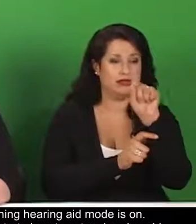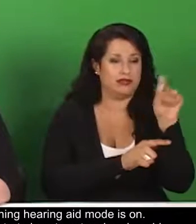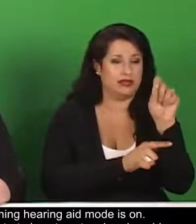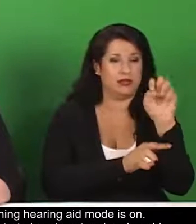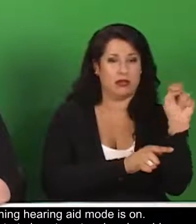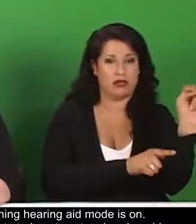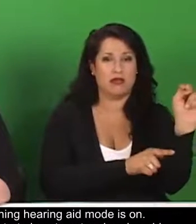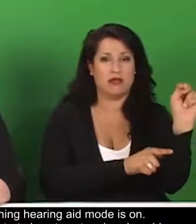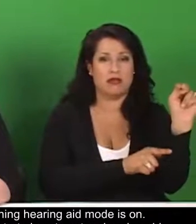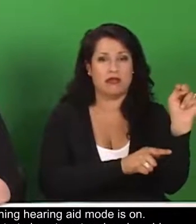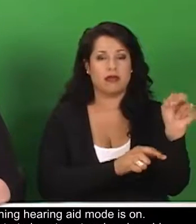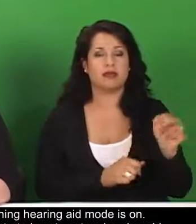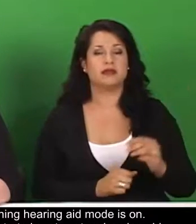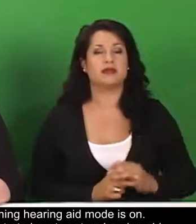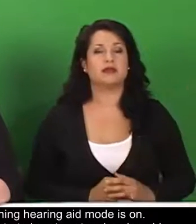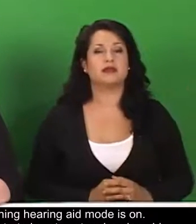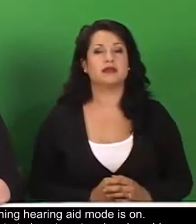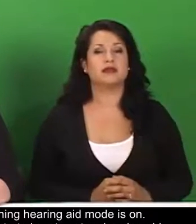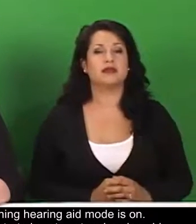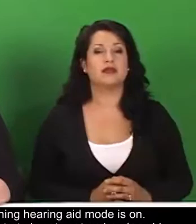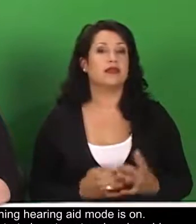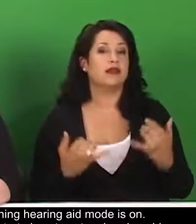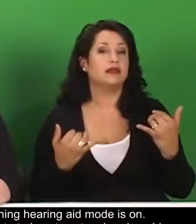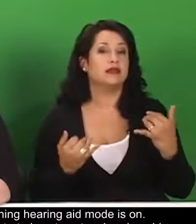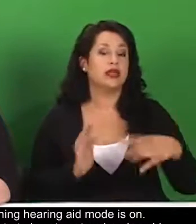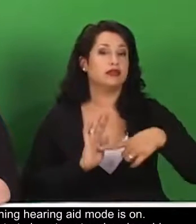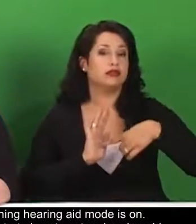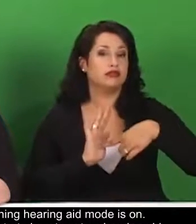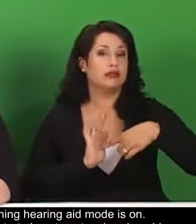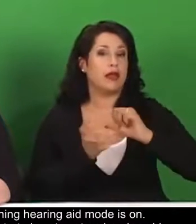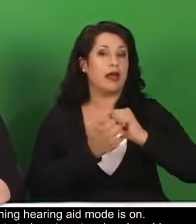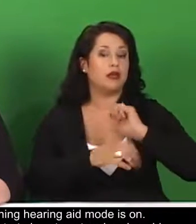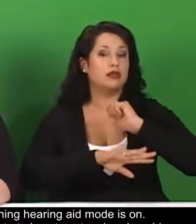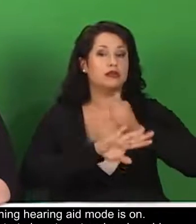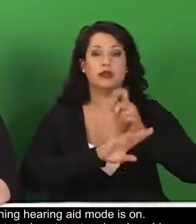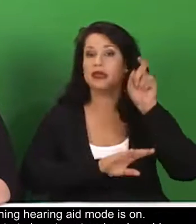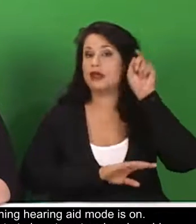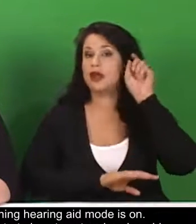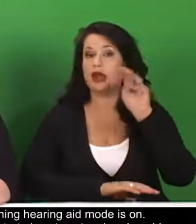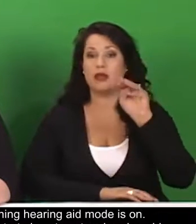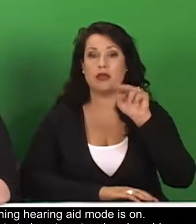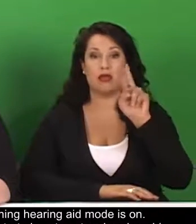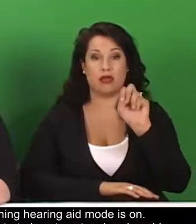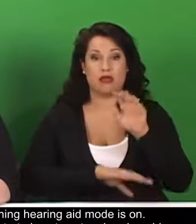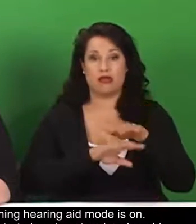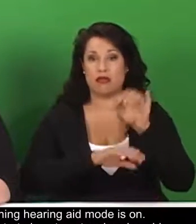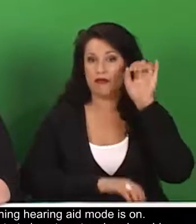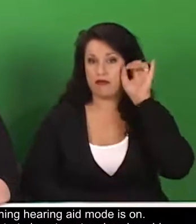Now, we'll demonstrate how to set up Hearing Aid Mode on an iPhone.